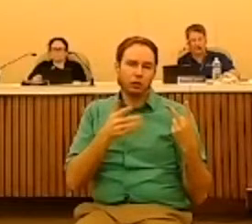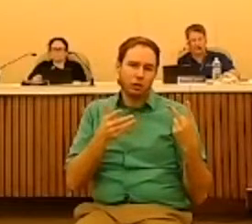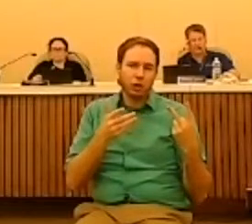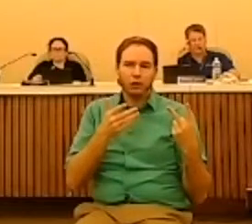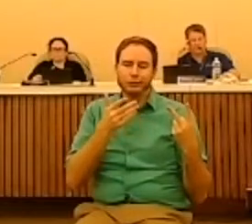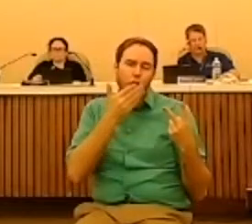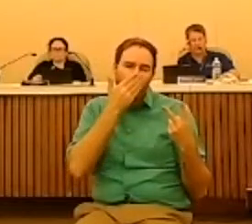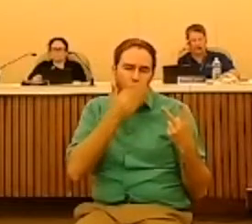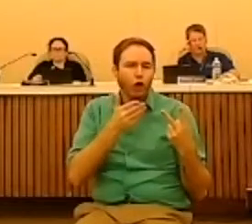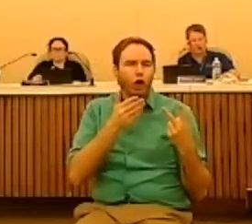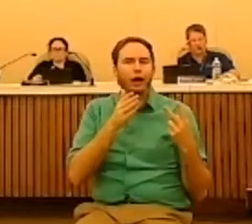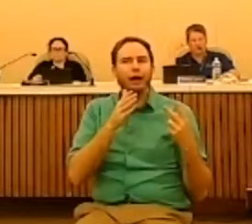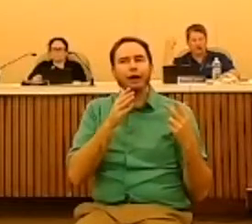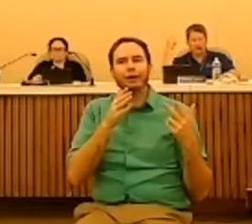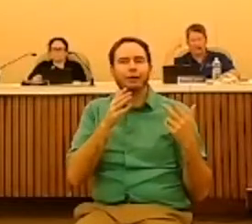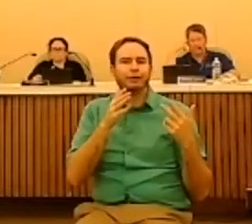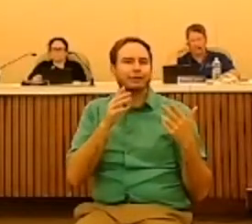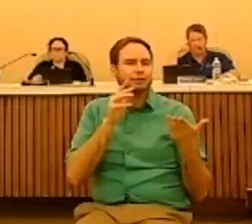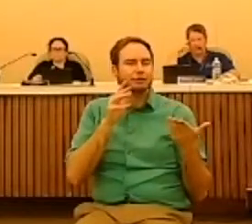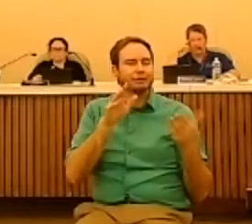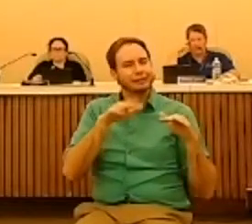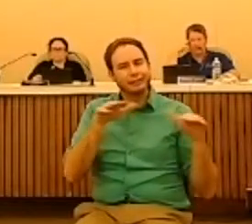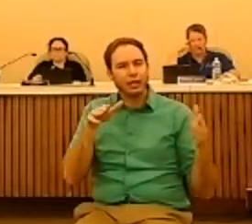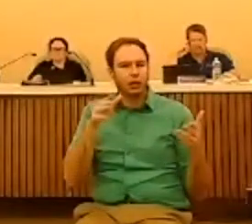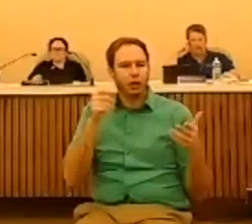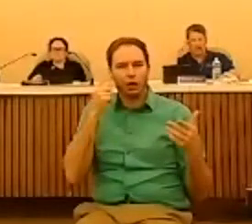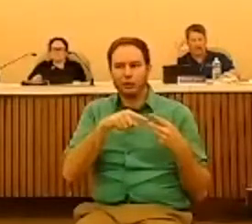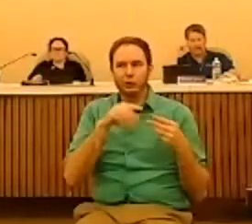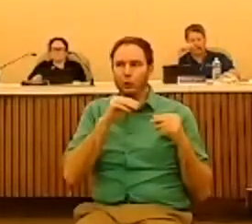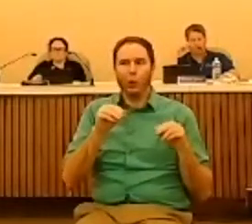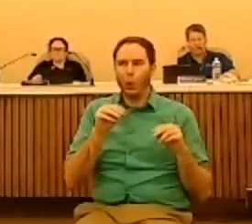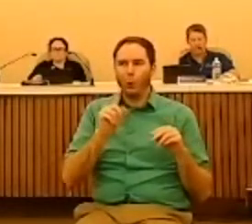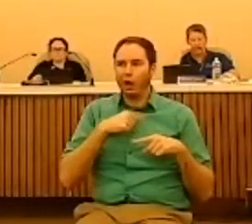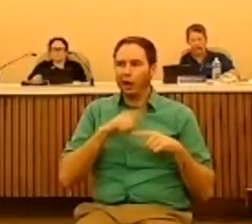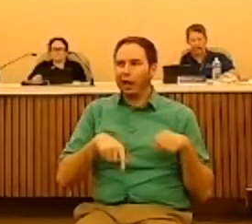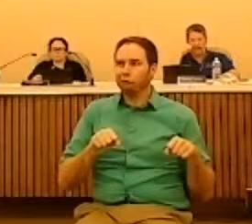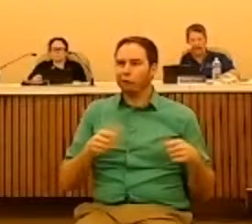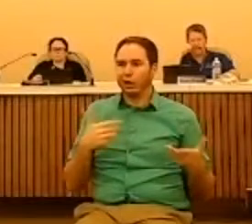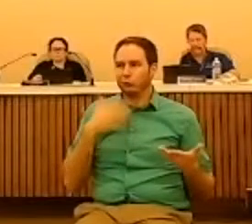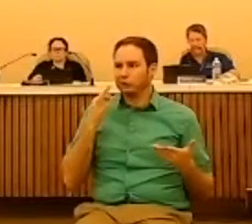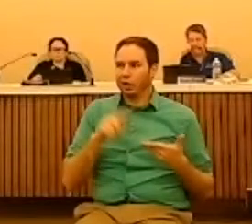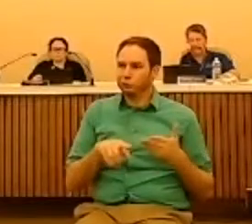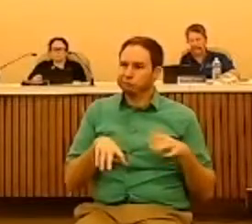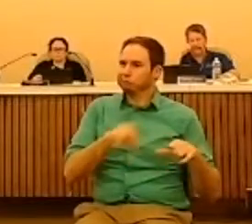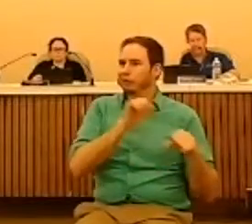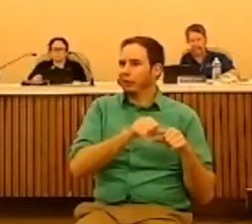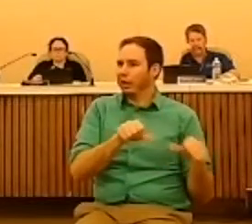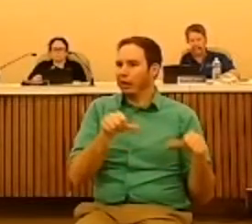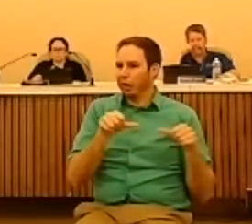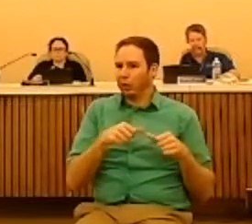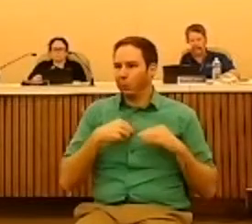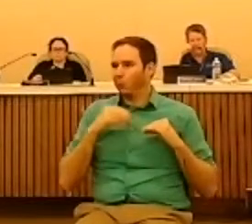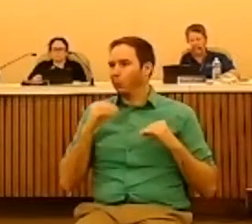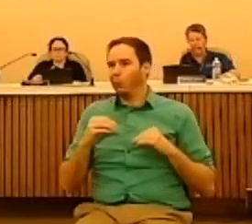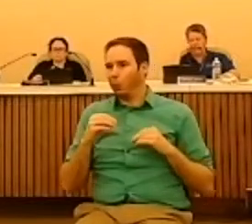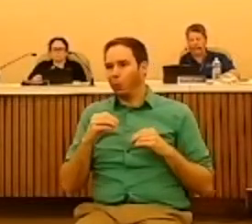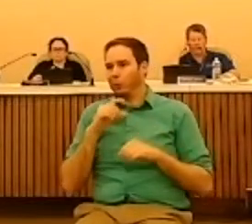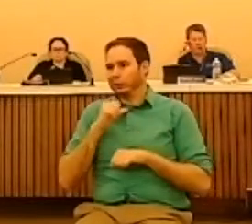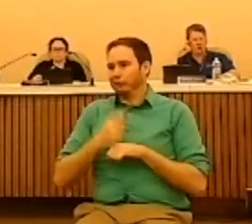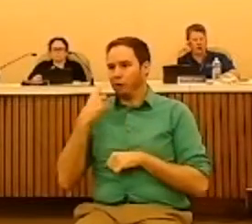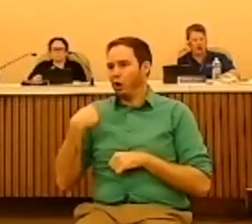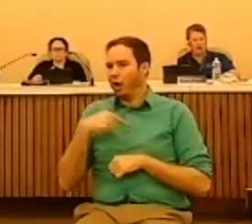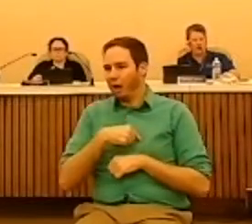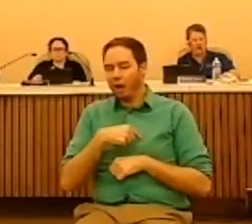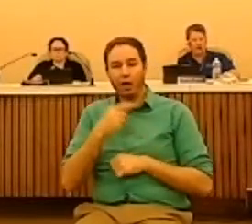good kids, but they were like, we have nowhere to ride. That's why we ride there. And unfortunately, the only way to get